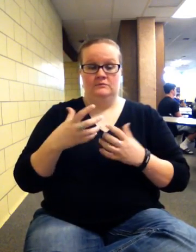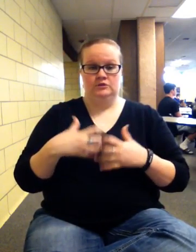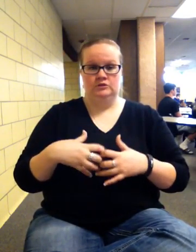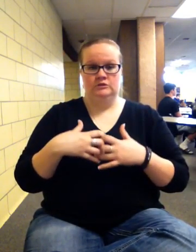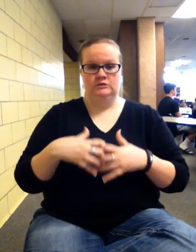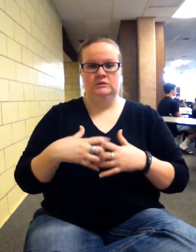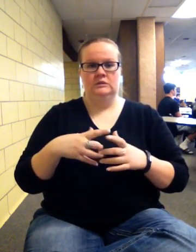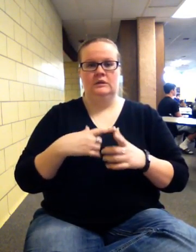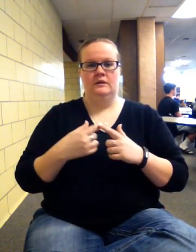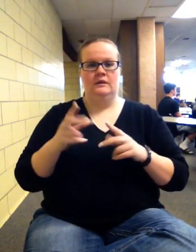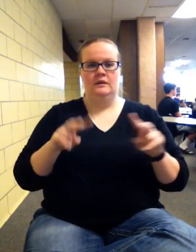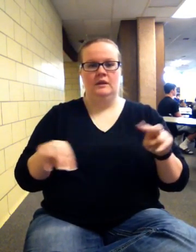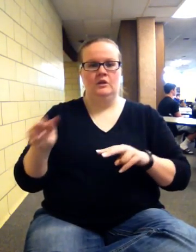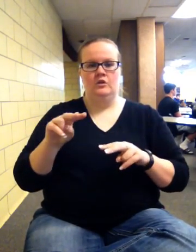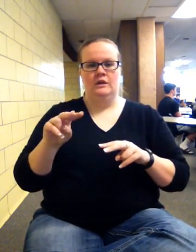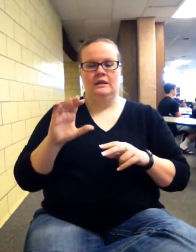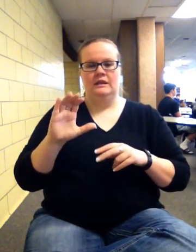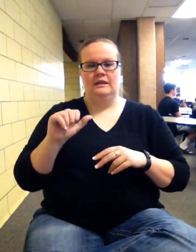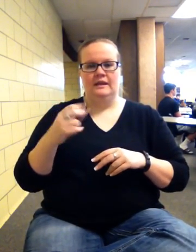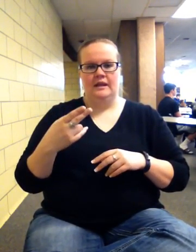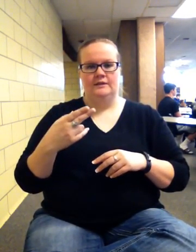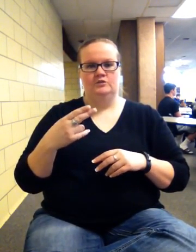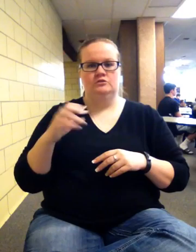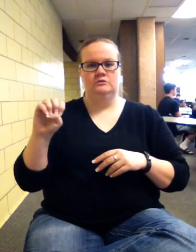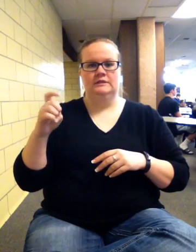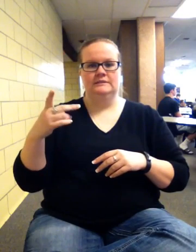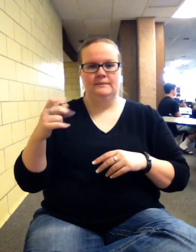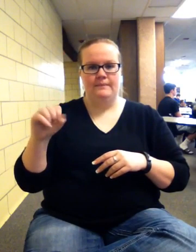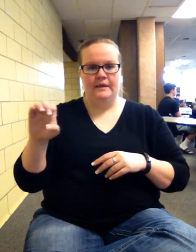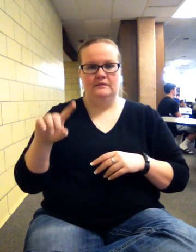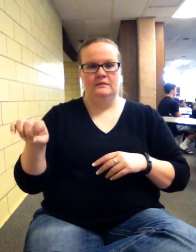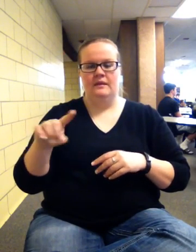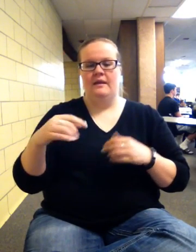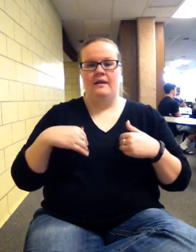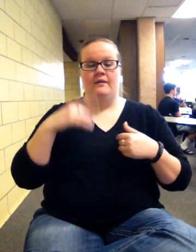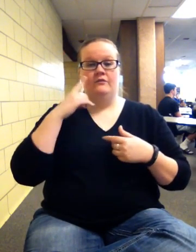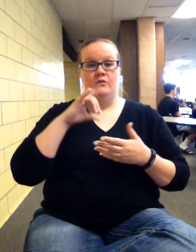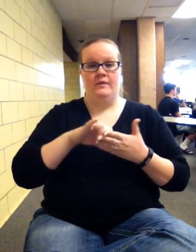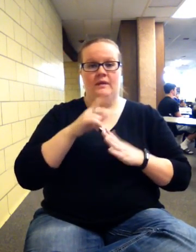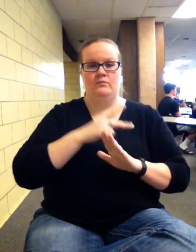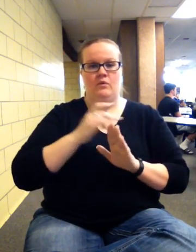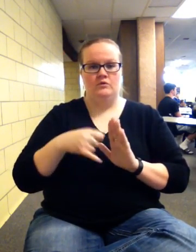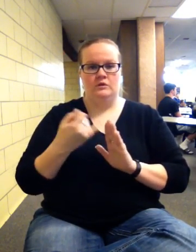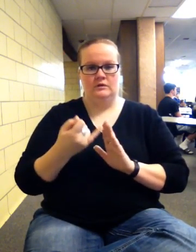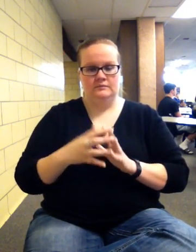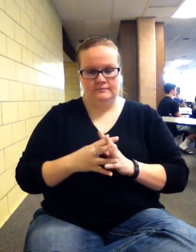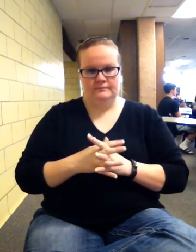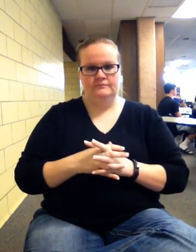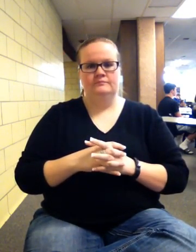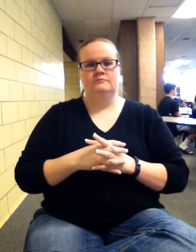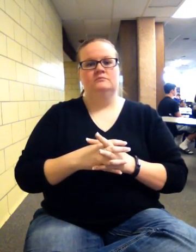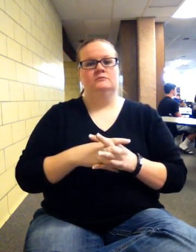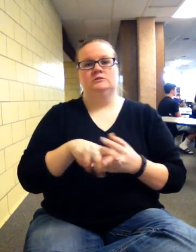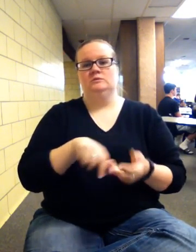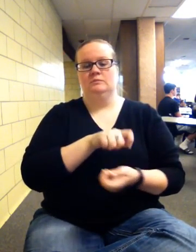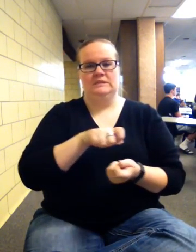then they're looking at the cash expenses then that they get because of that project. So specifically identifying income